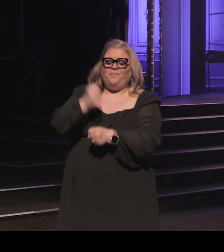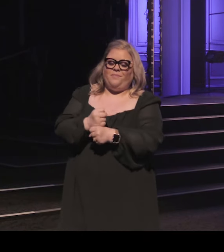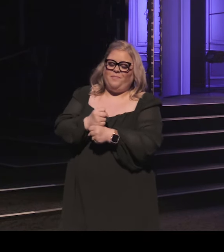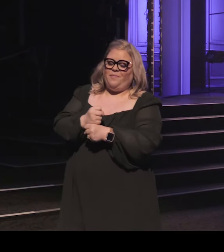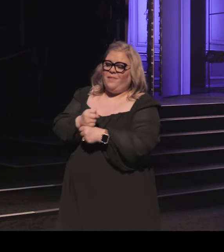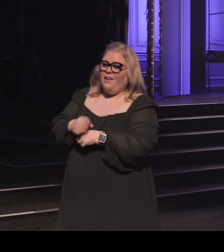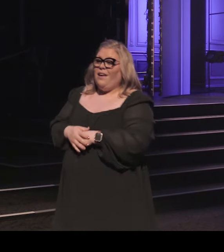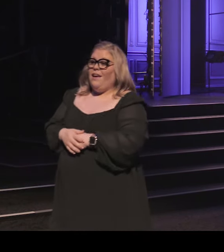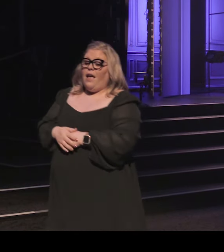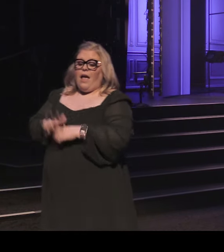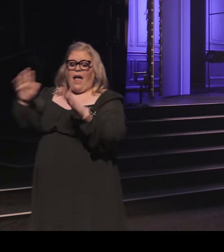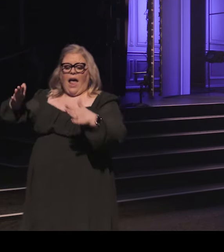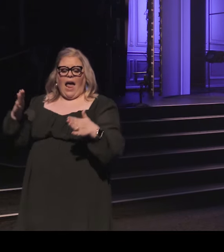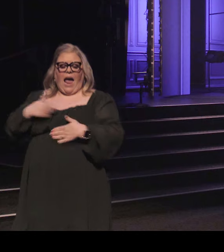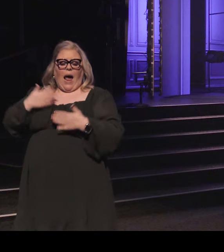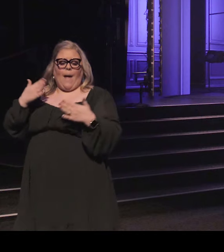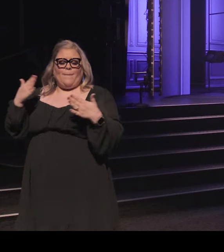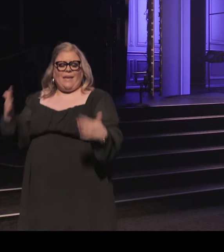It's the